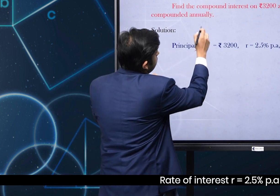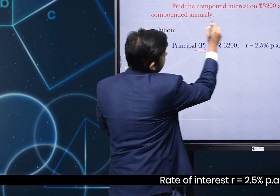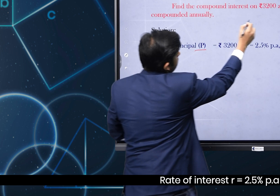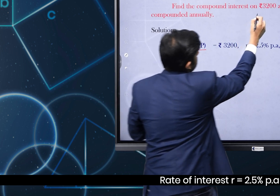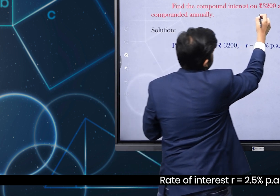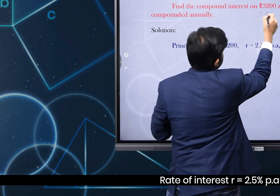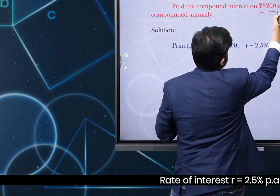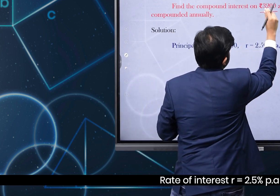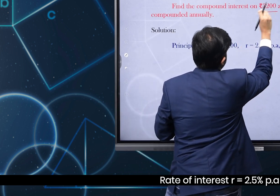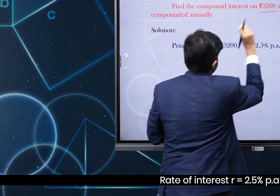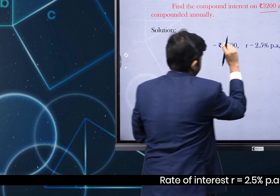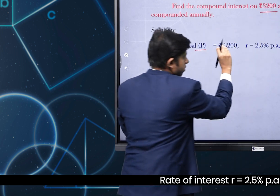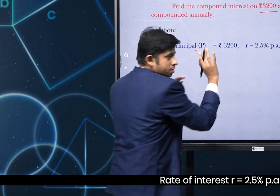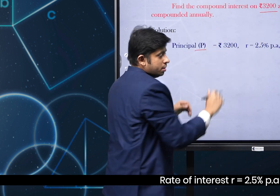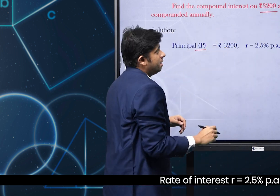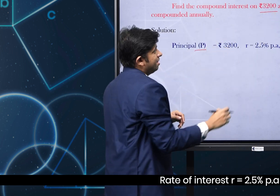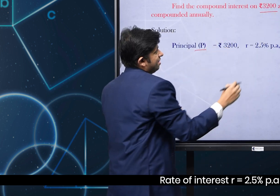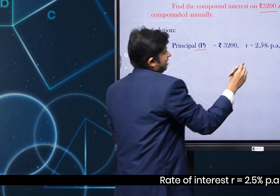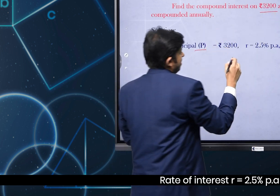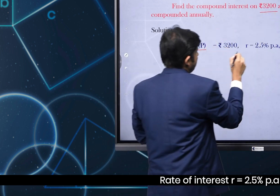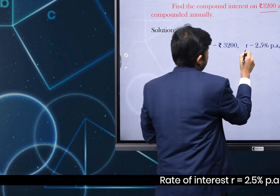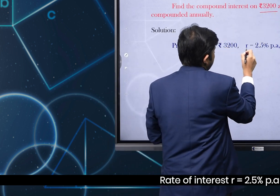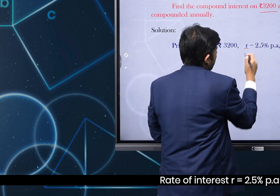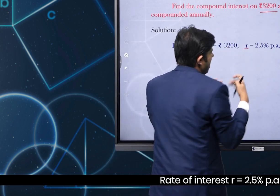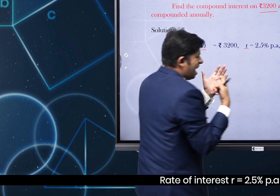Rate of interest R is equal to 2.5% per annum.